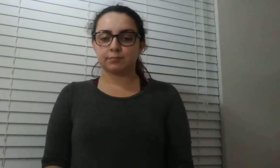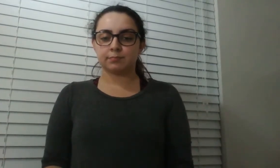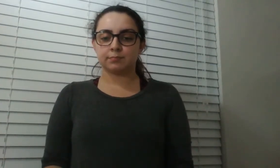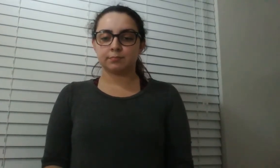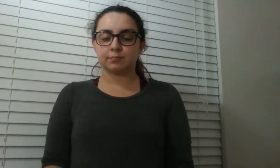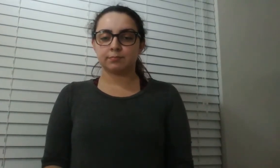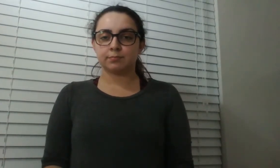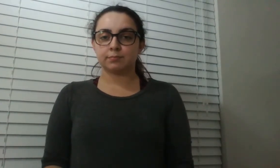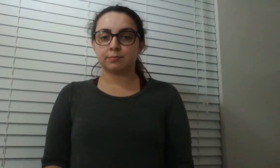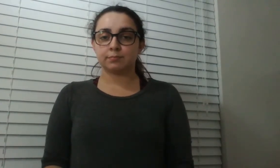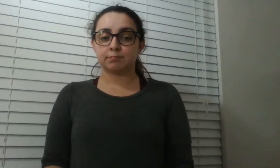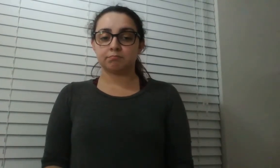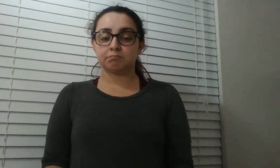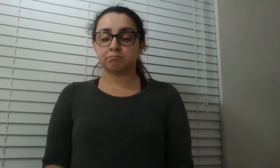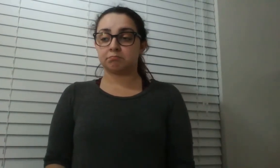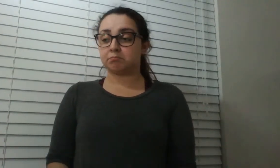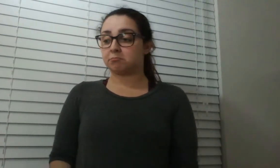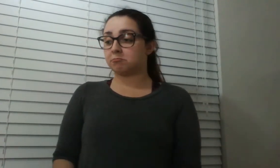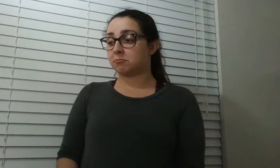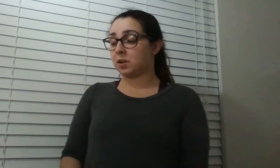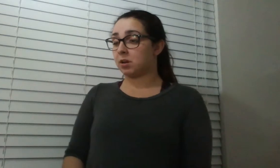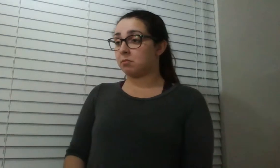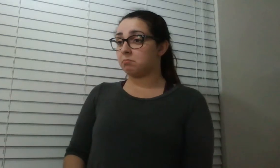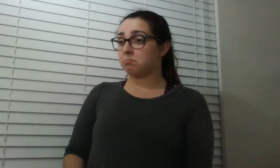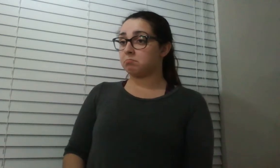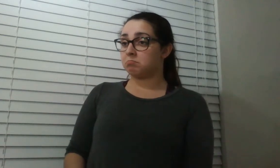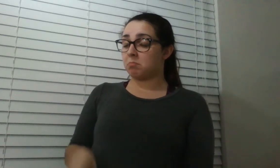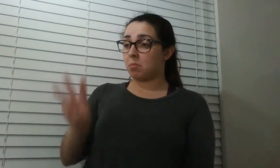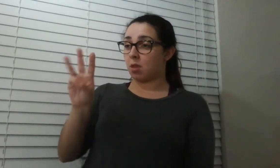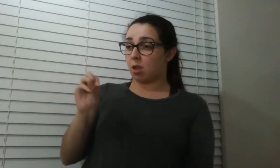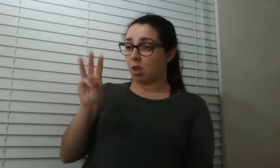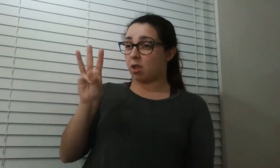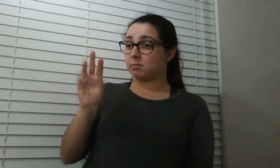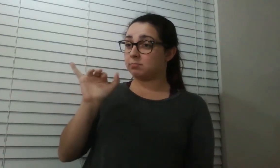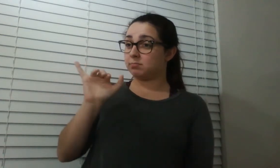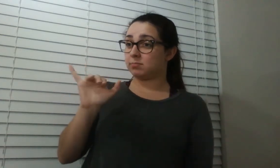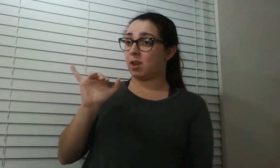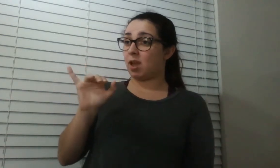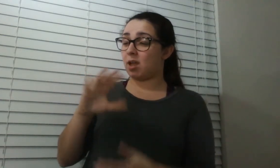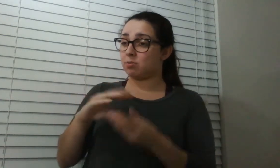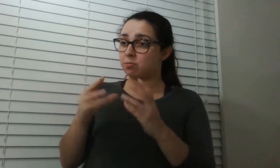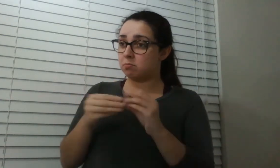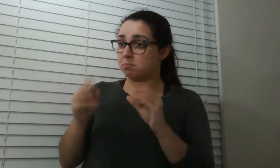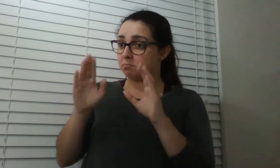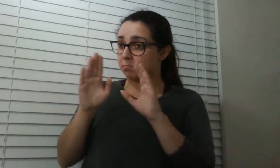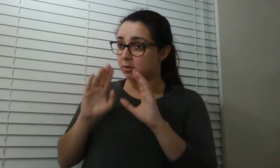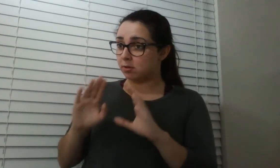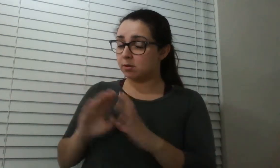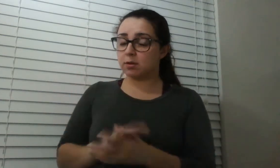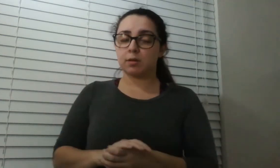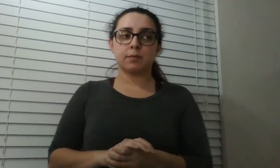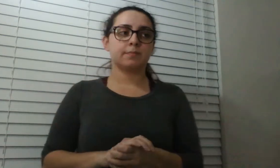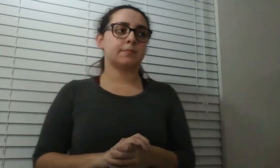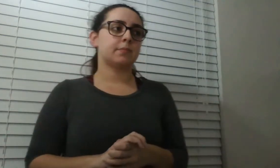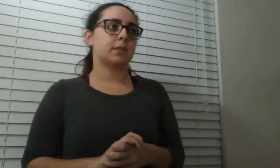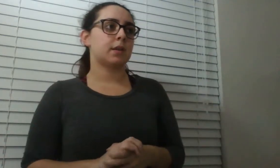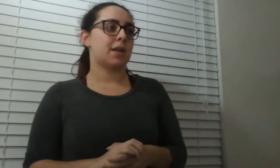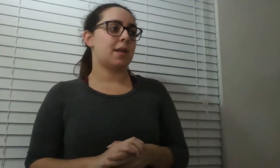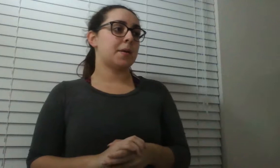That's actually very wonderful. Yeah. But wait, there's the tree. The tree. We did the box. We did the egg. But then there's the